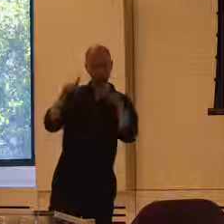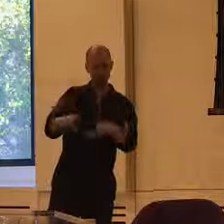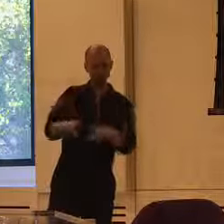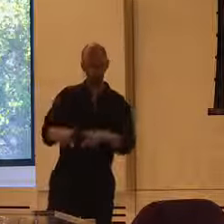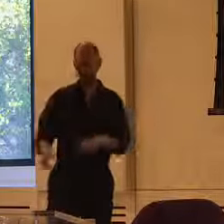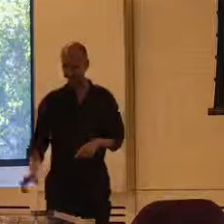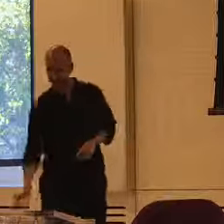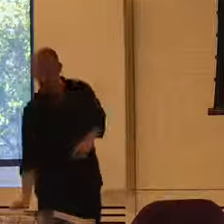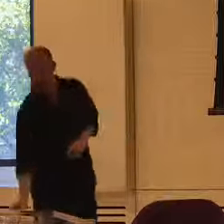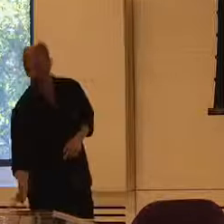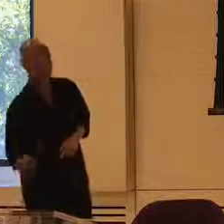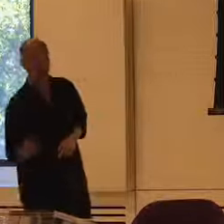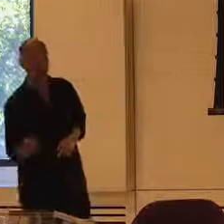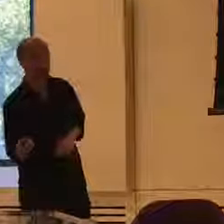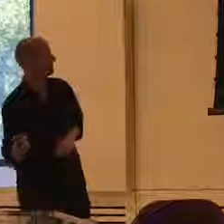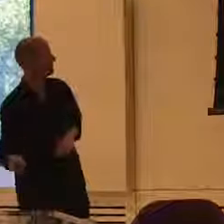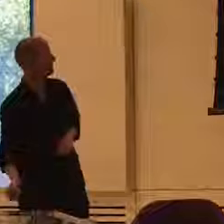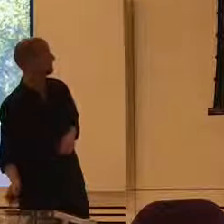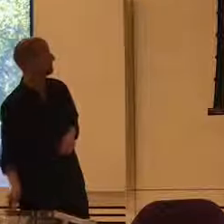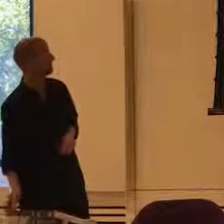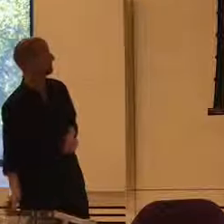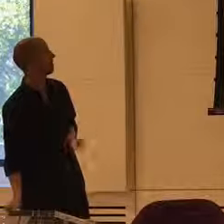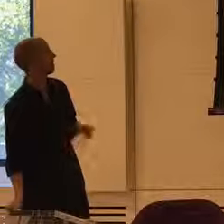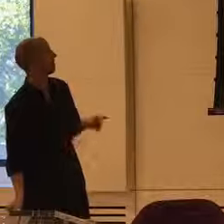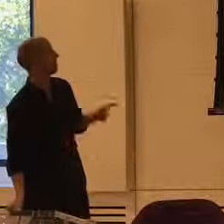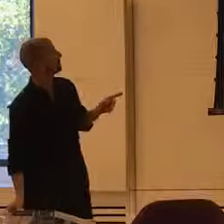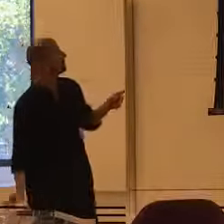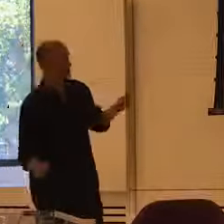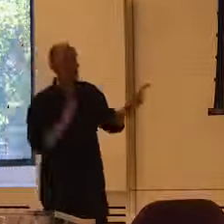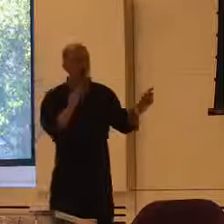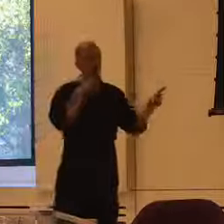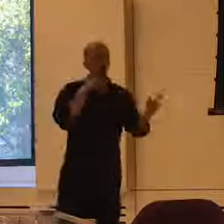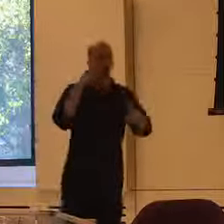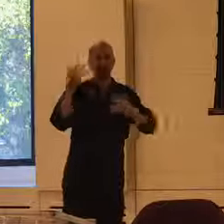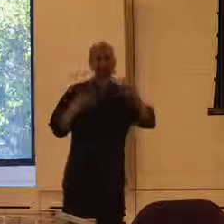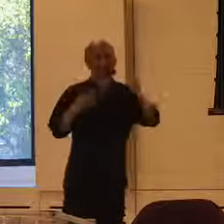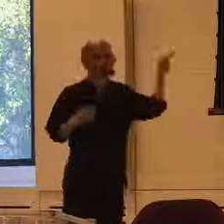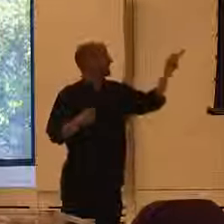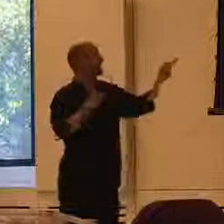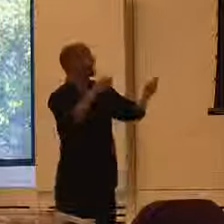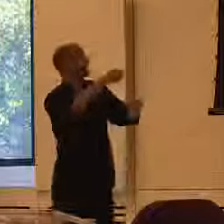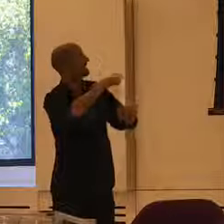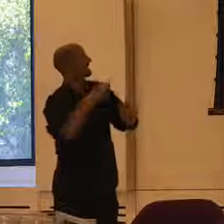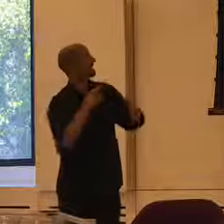Emotional abuse. I'll sign this bit.